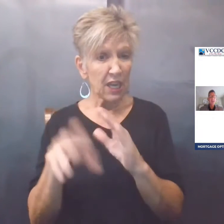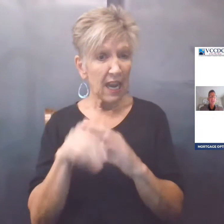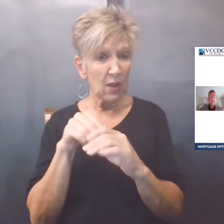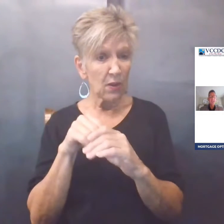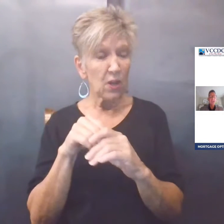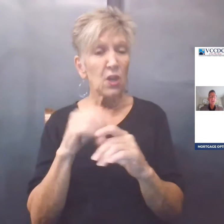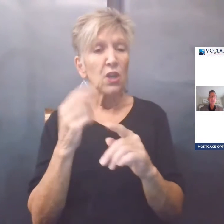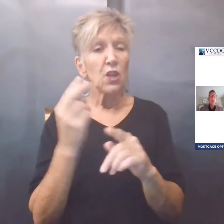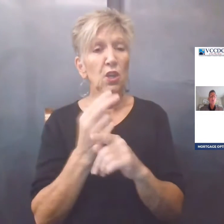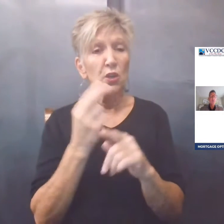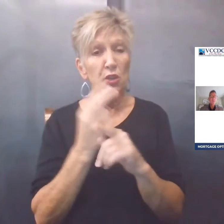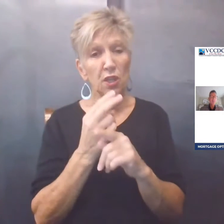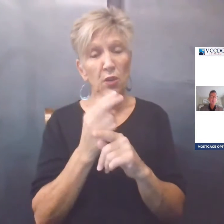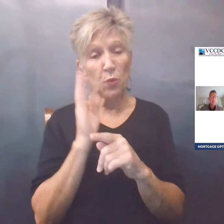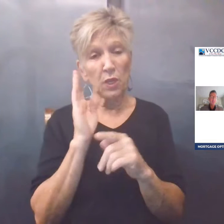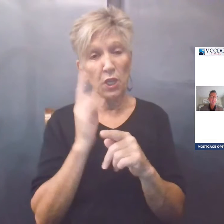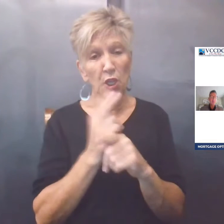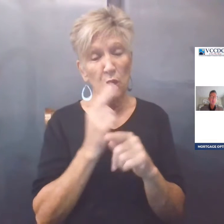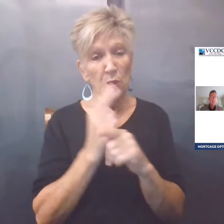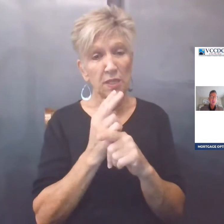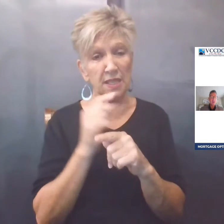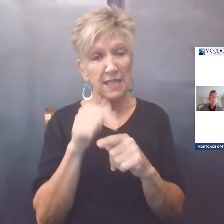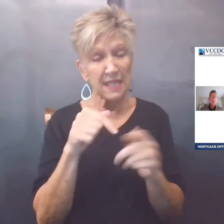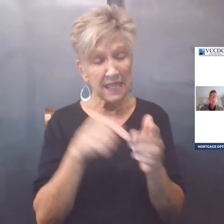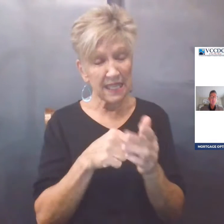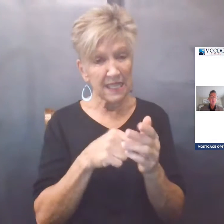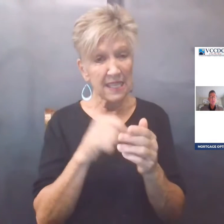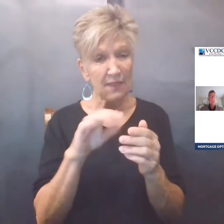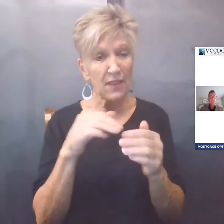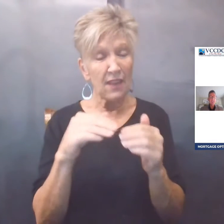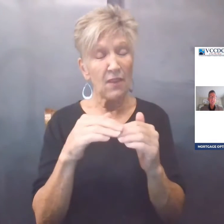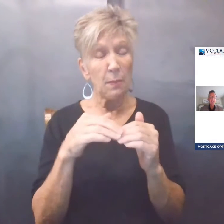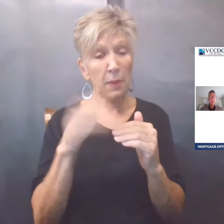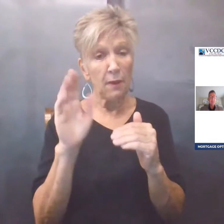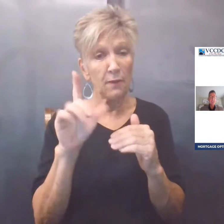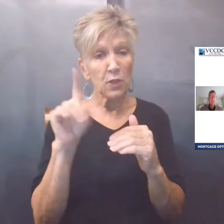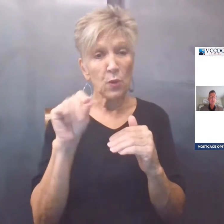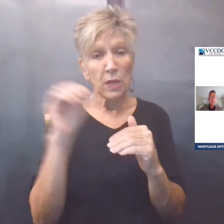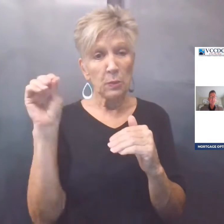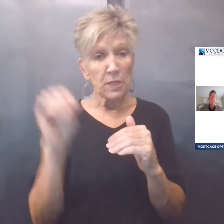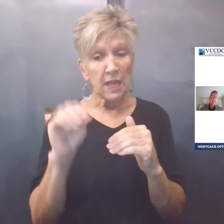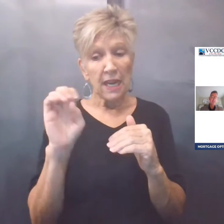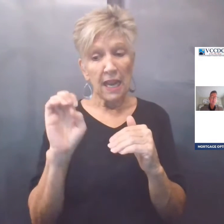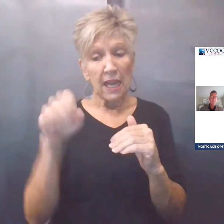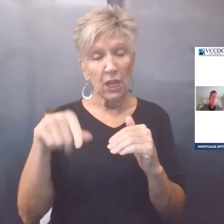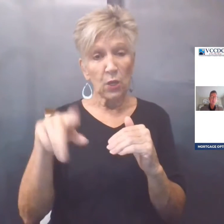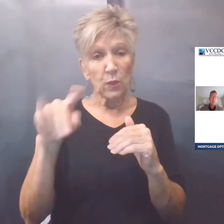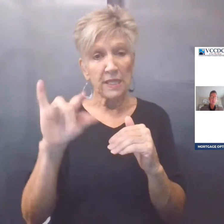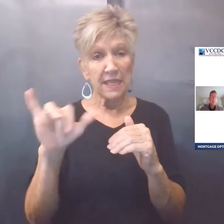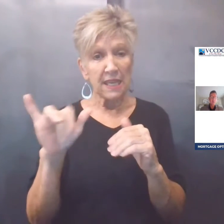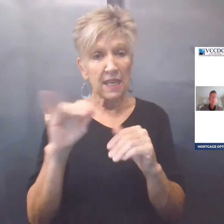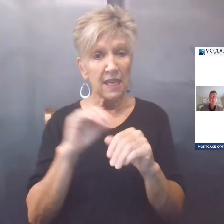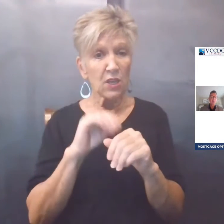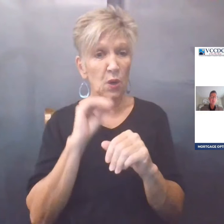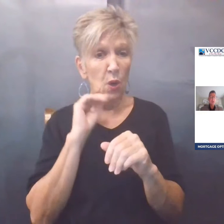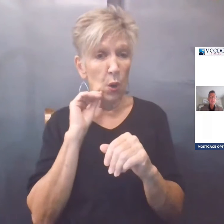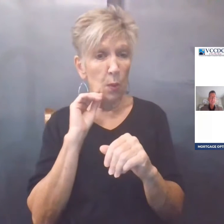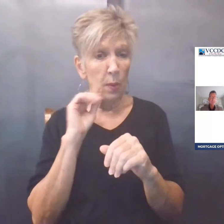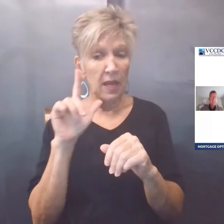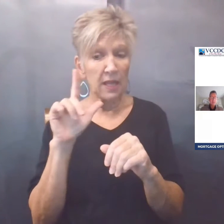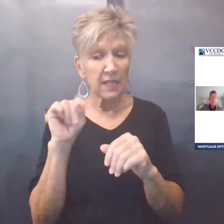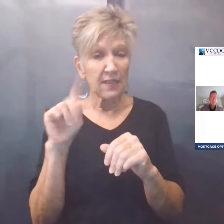this product if they have over 20% equity in their home to access up to 80% LTV. So that's what we just spoke about with regards